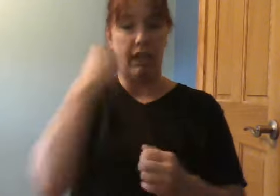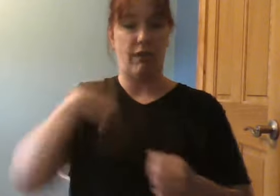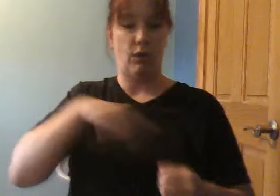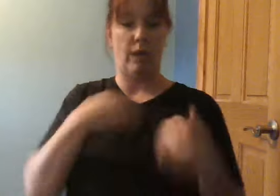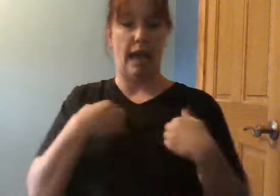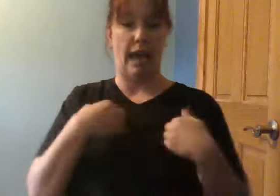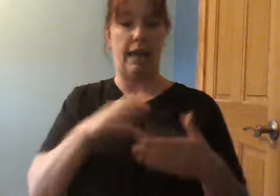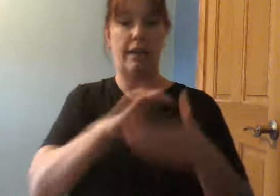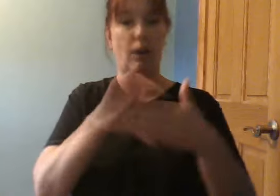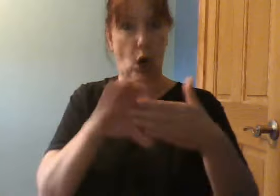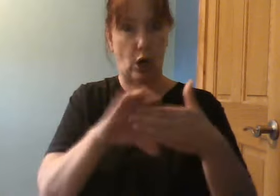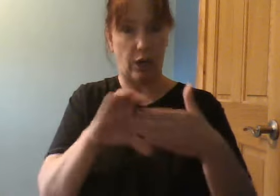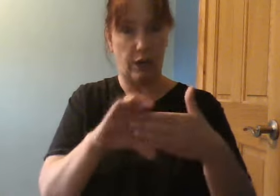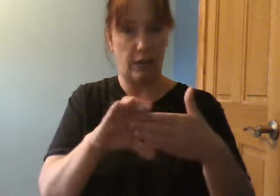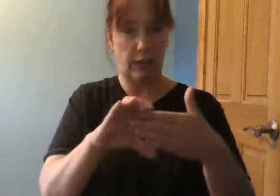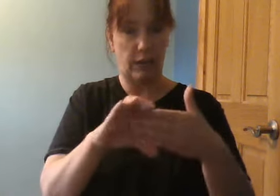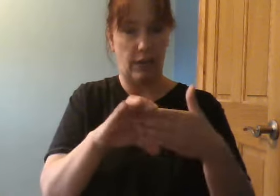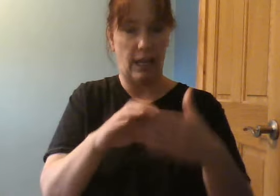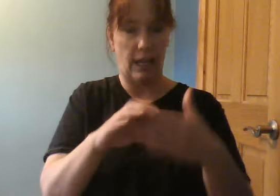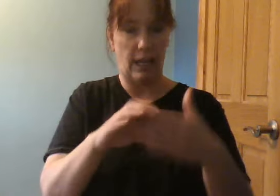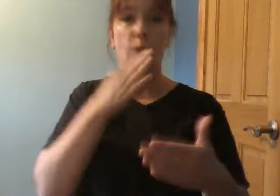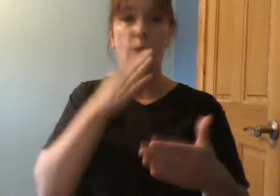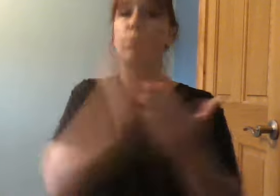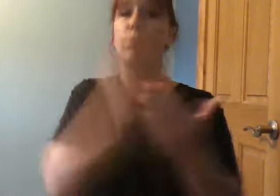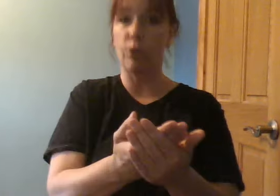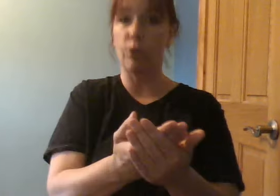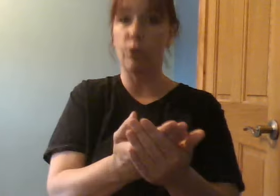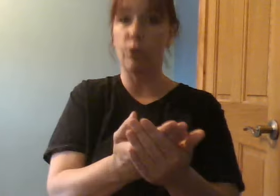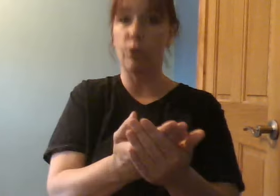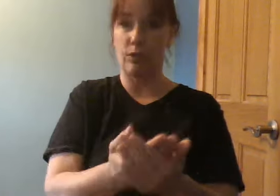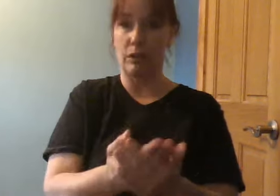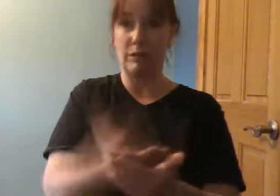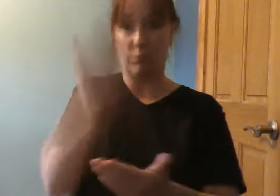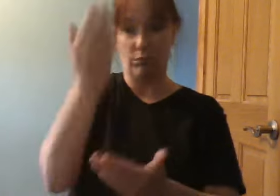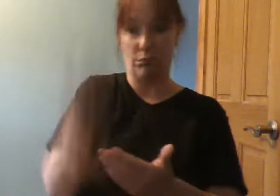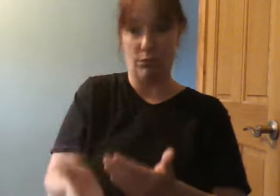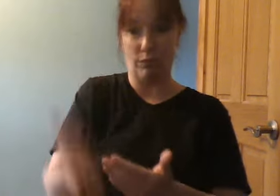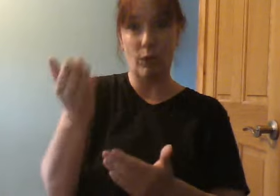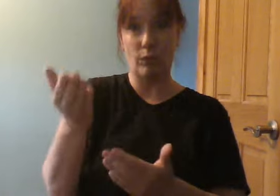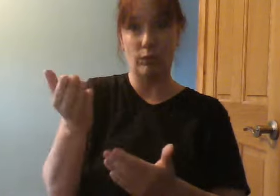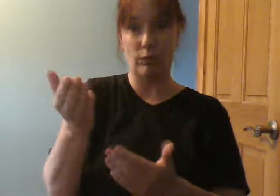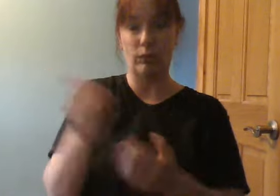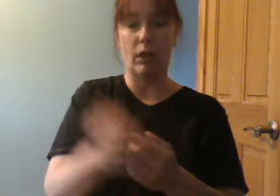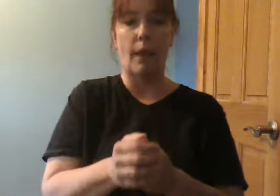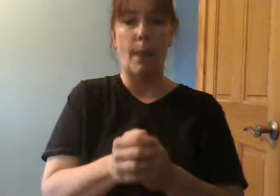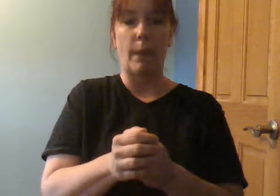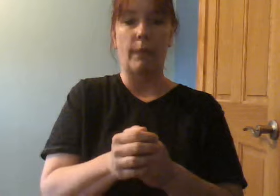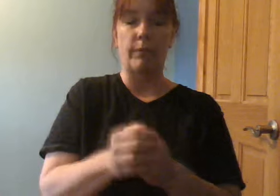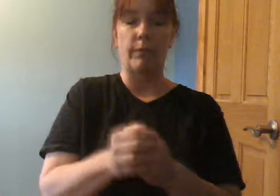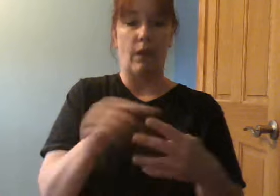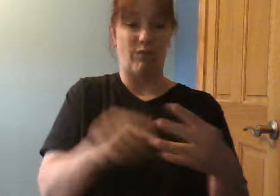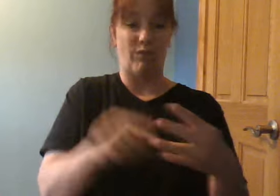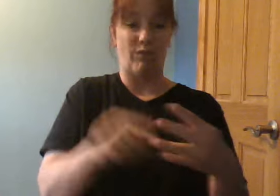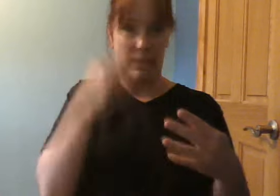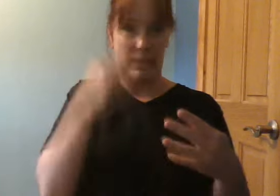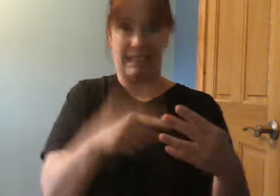Facebook login, which proves who you are, and I make you carry it all the time, that solves the problem. And of course, for all those reasons I've just outlined, it doesn't, and it might actually